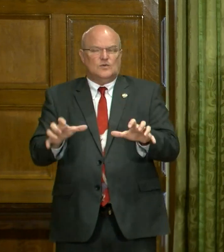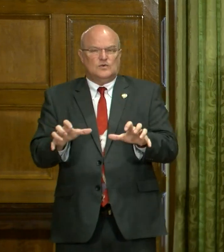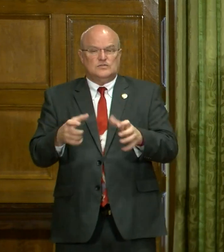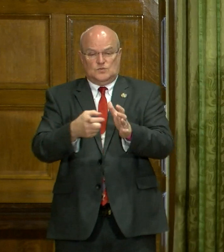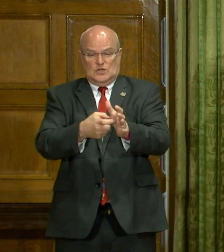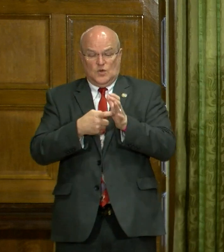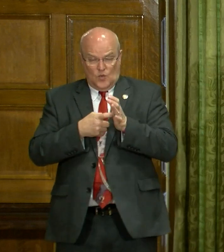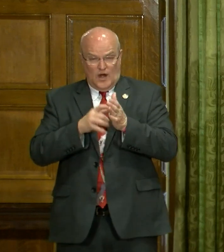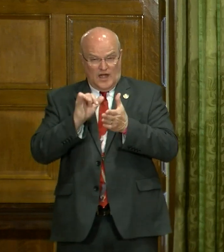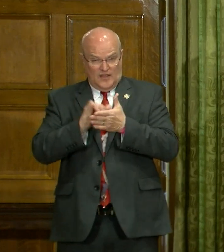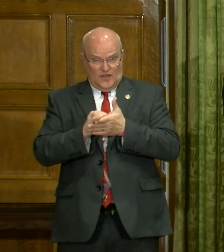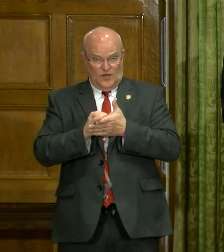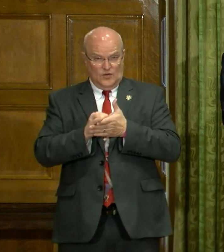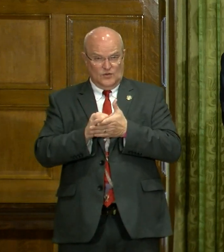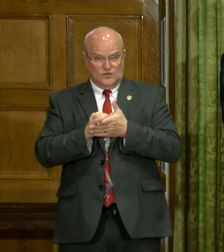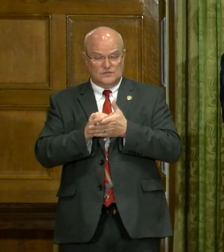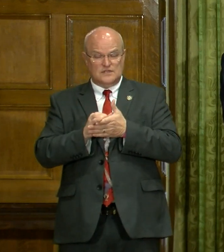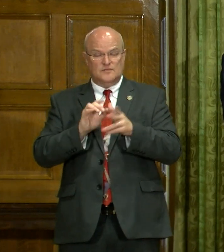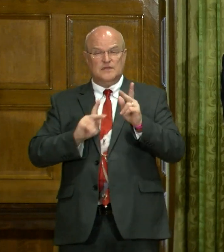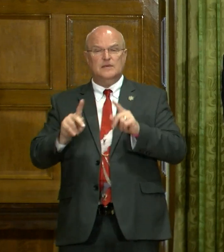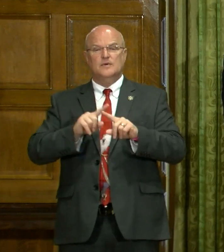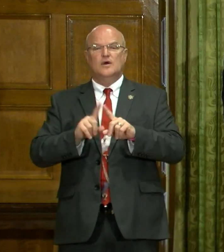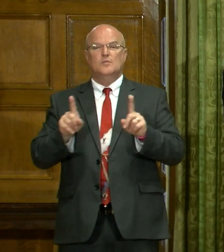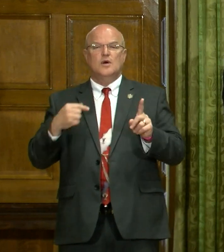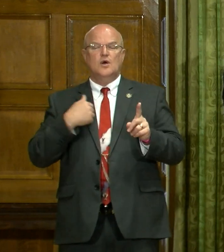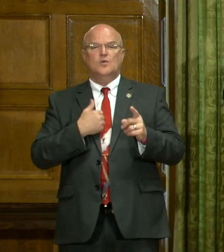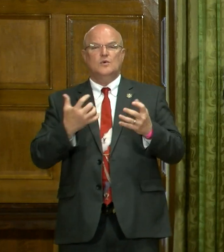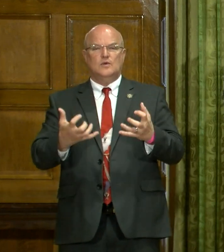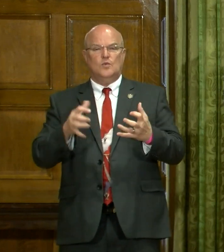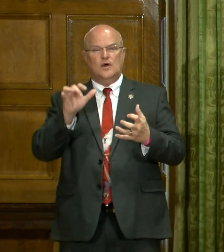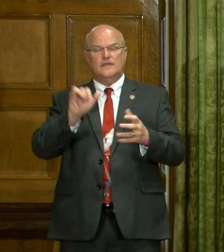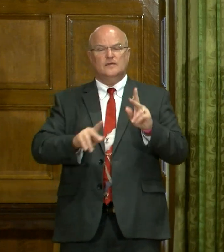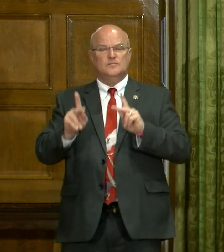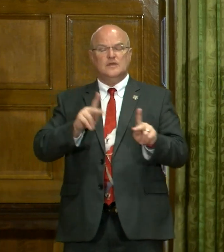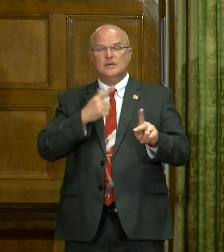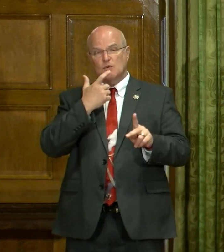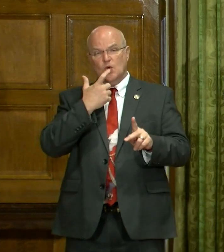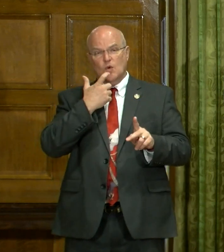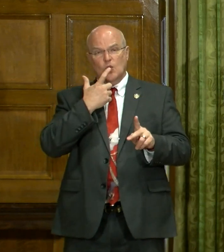want to require those symptoms of people, but we want those who